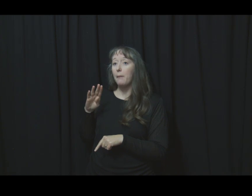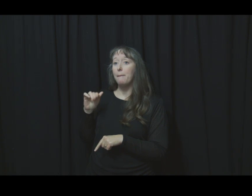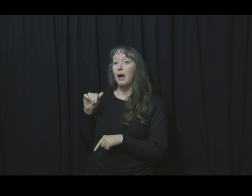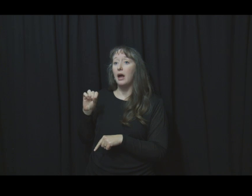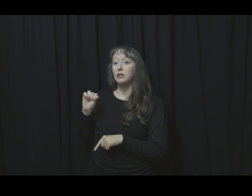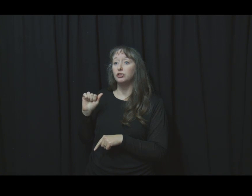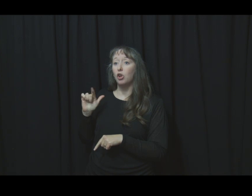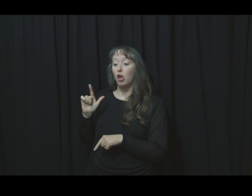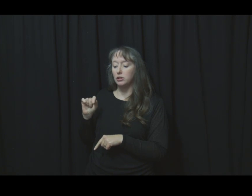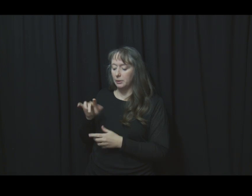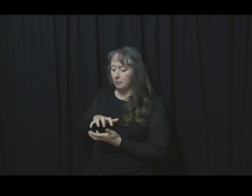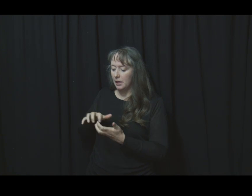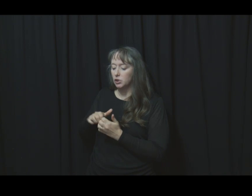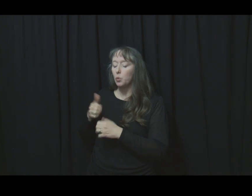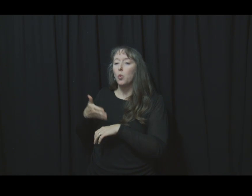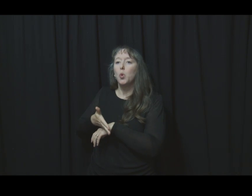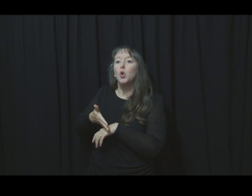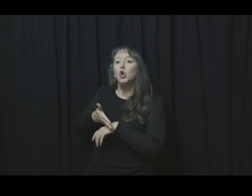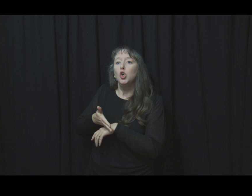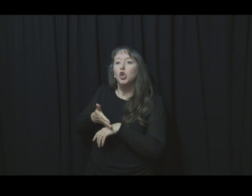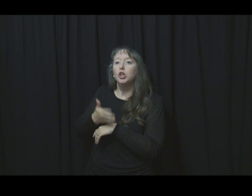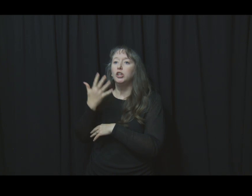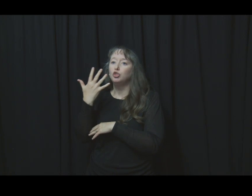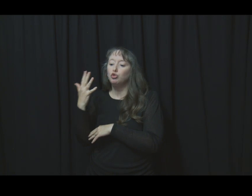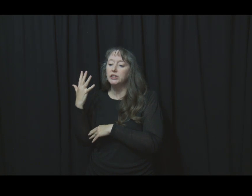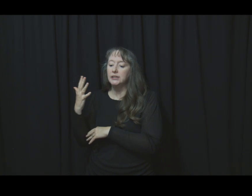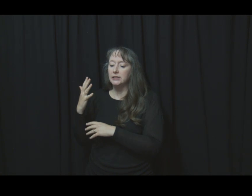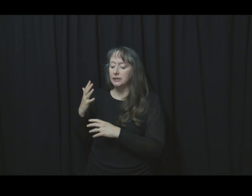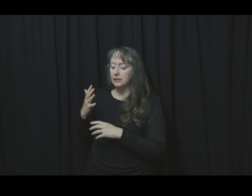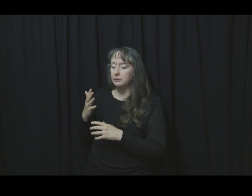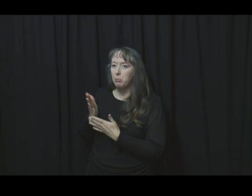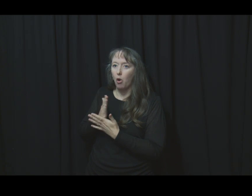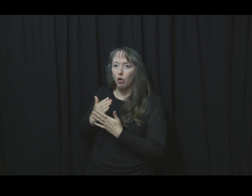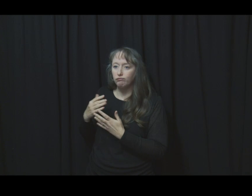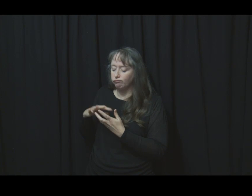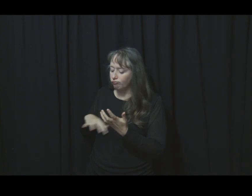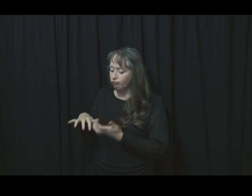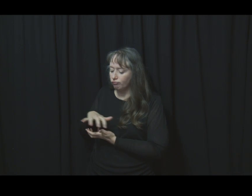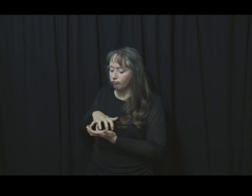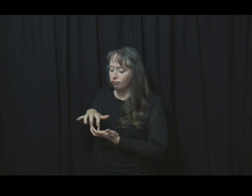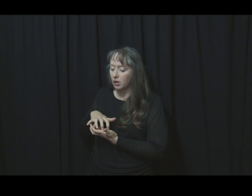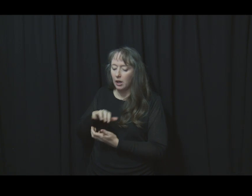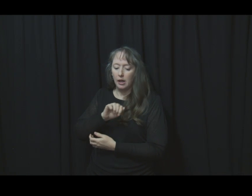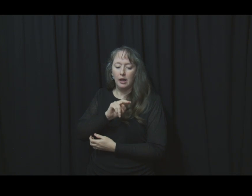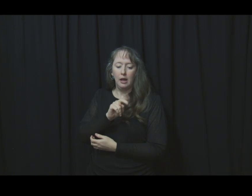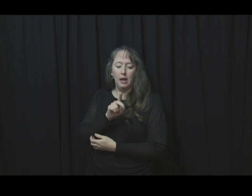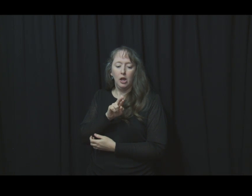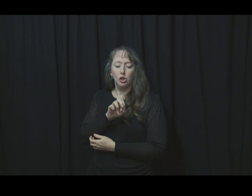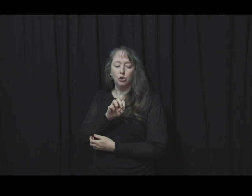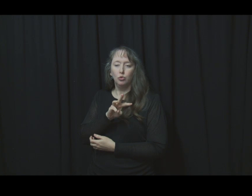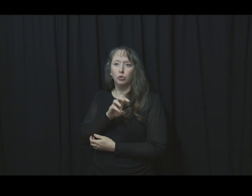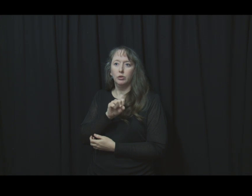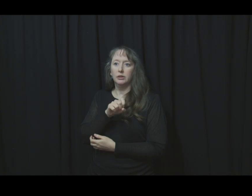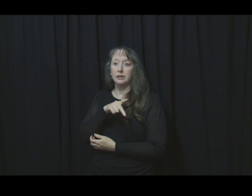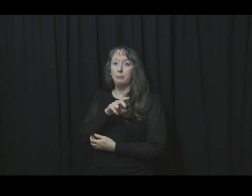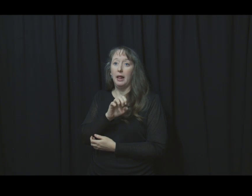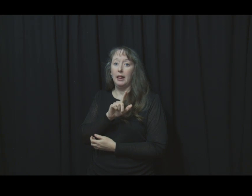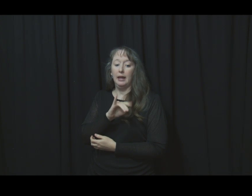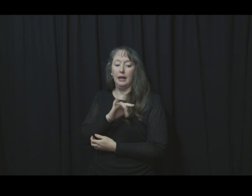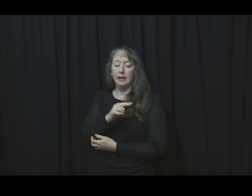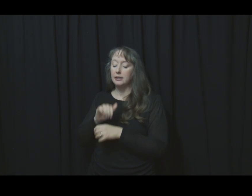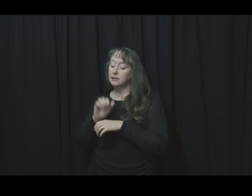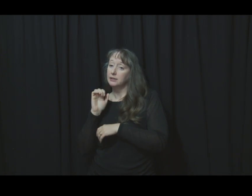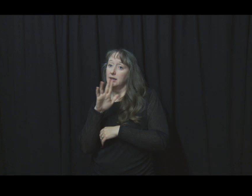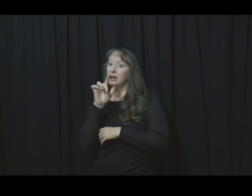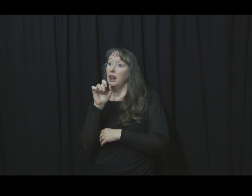in it, branches and twigs and so on. And when Dr. Andrew Snelling, our PhD geologist, sent that to a lab in